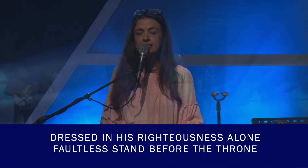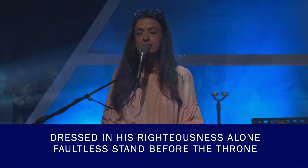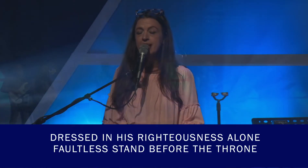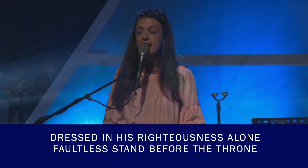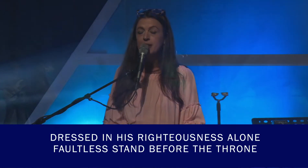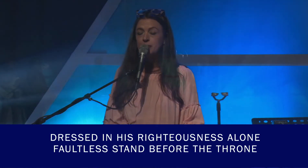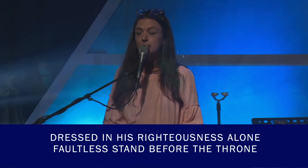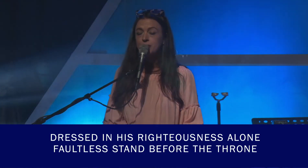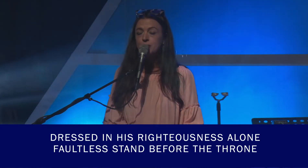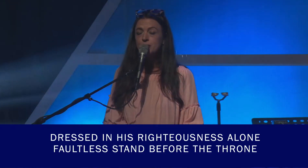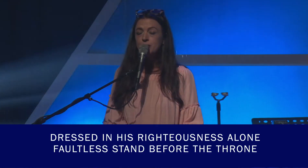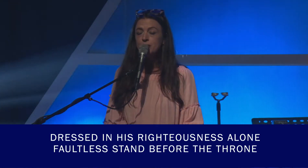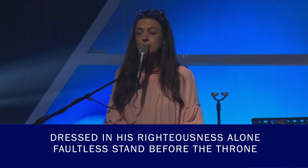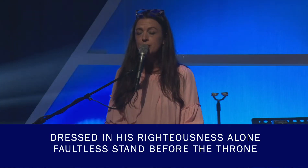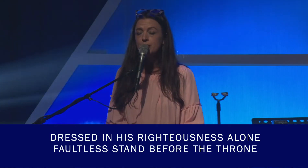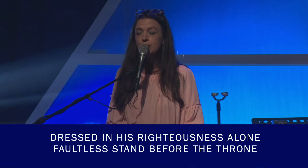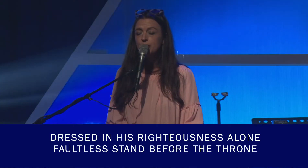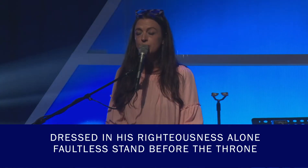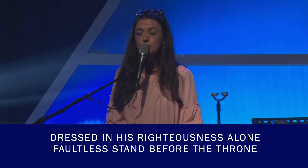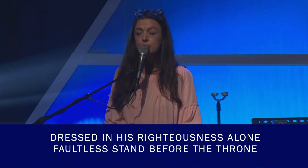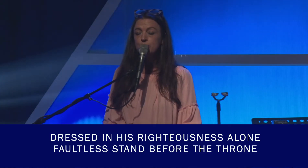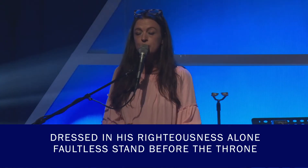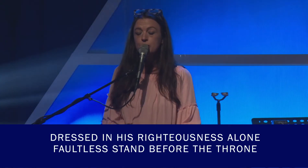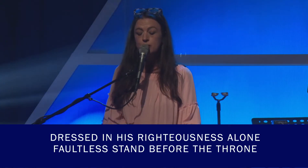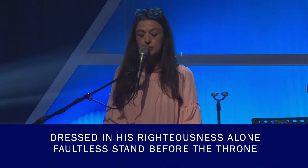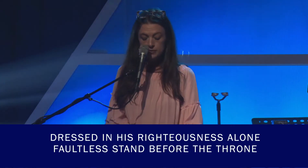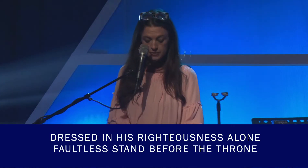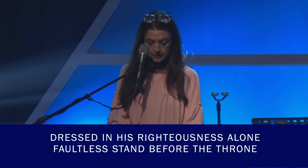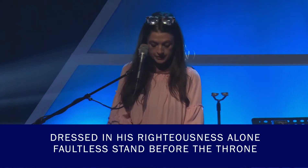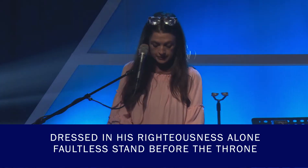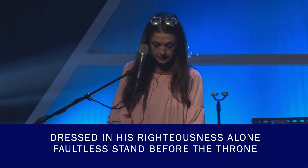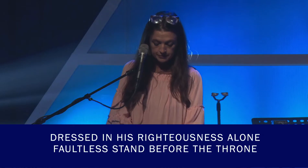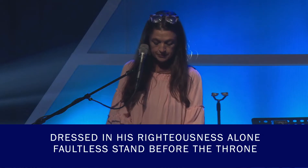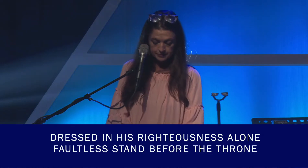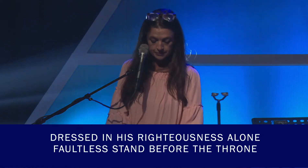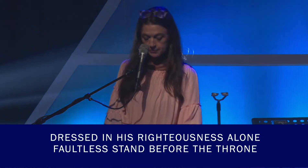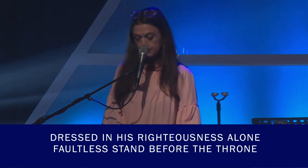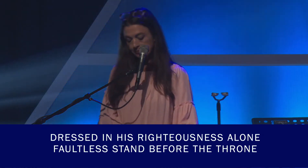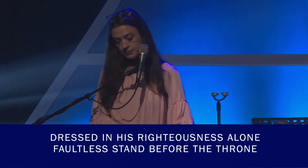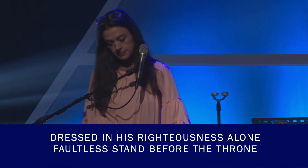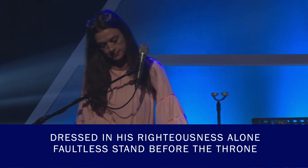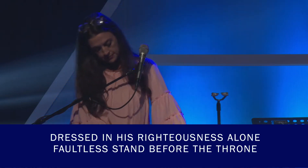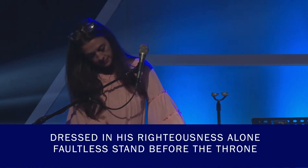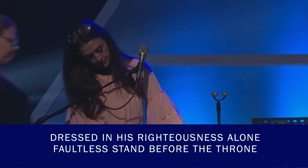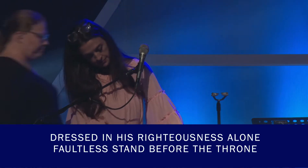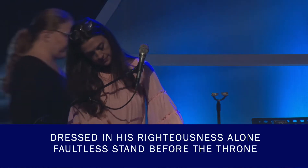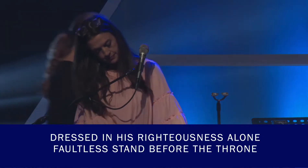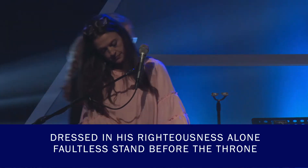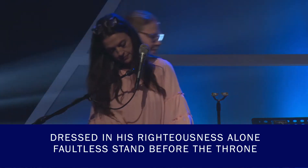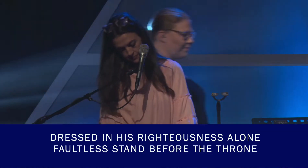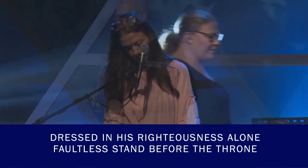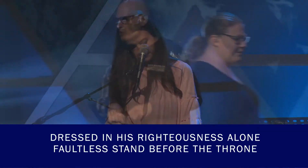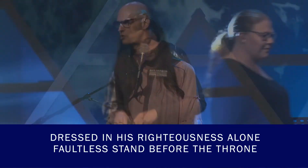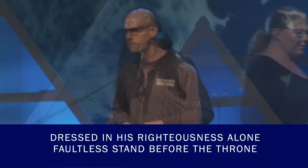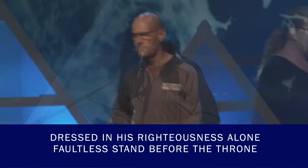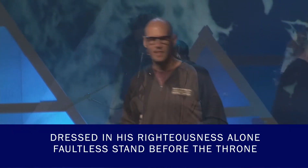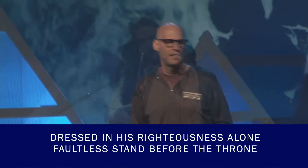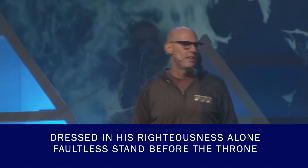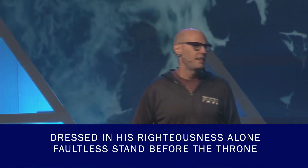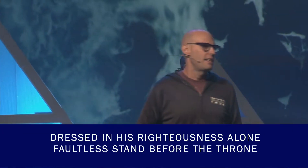Father, stand before the throne. You know, this song is filled with beautiful metaphors and